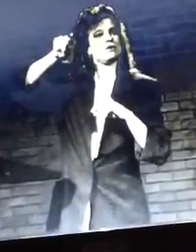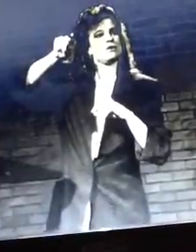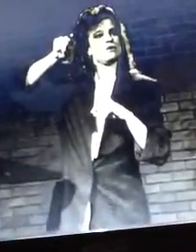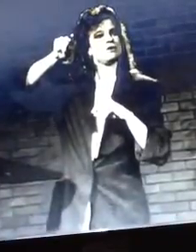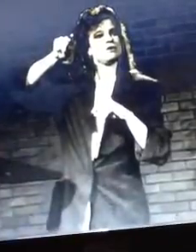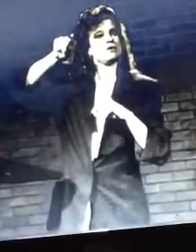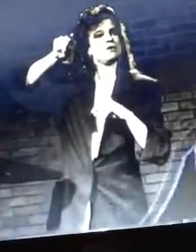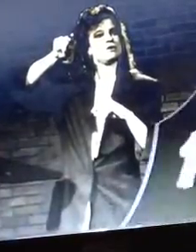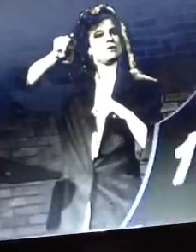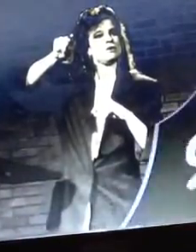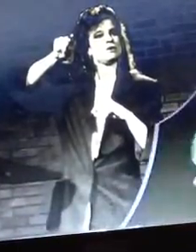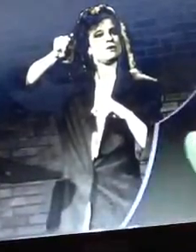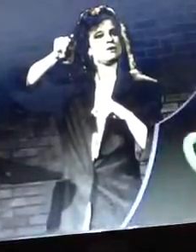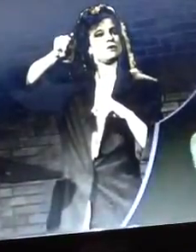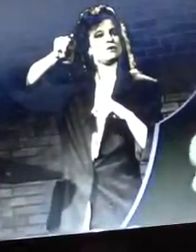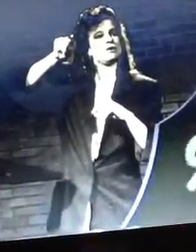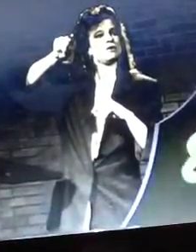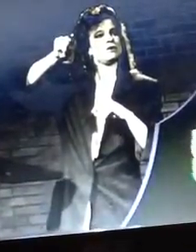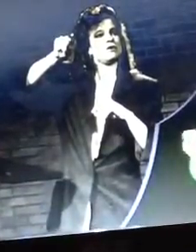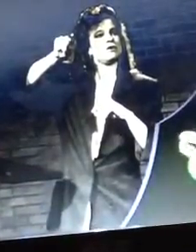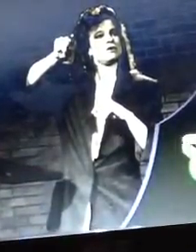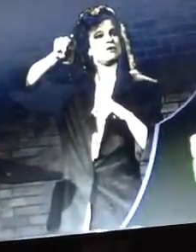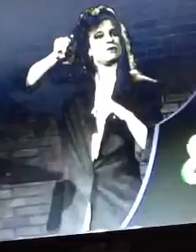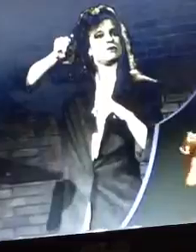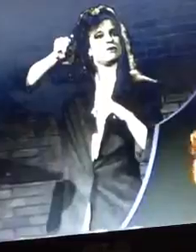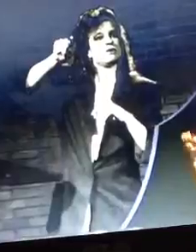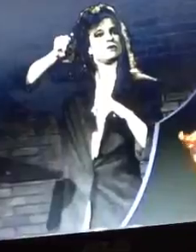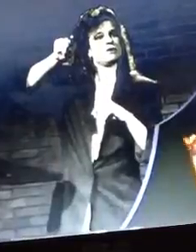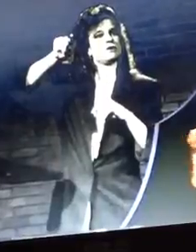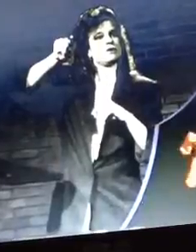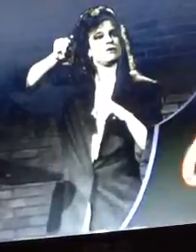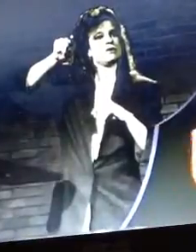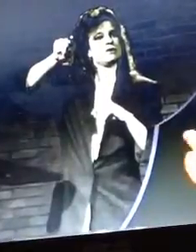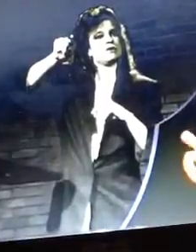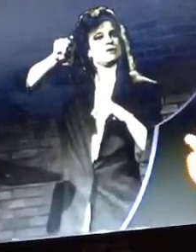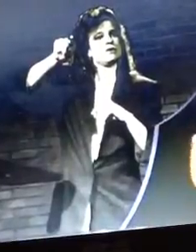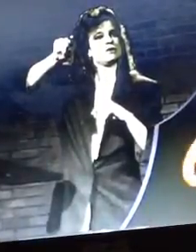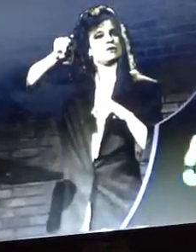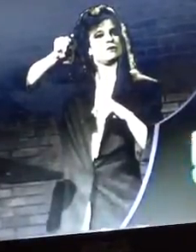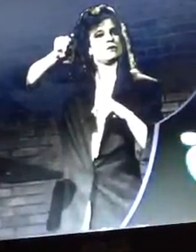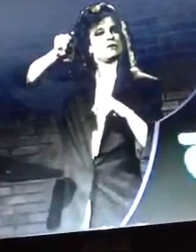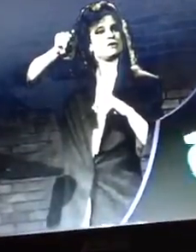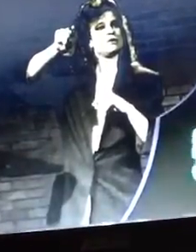Interpreters are classified as reasonable accommodations under this title, employment.